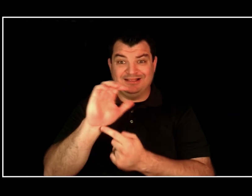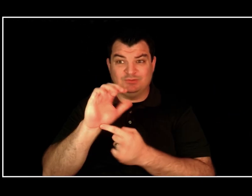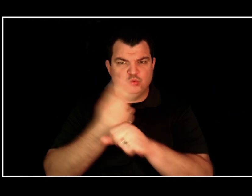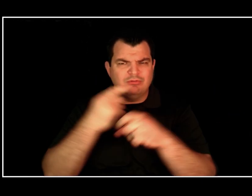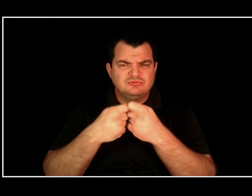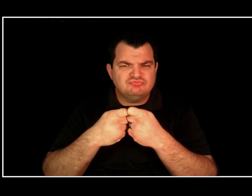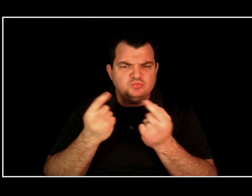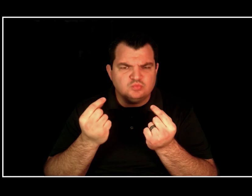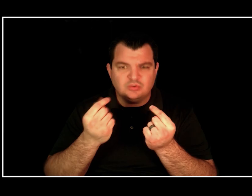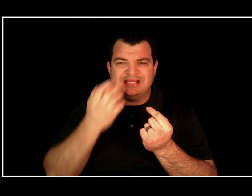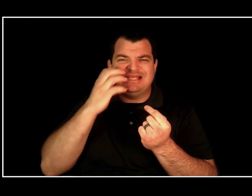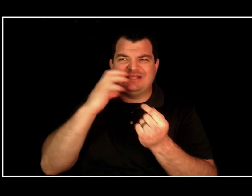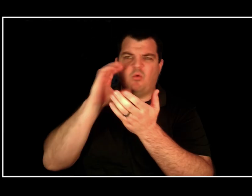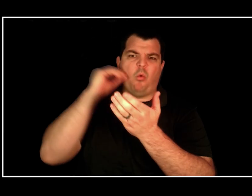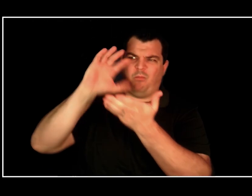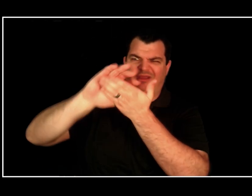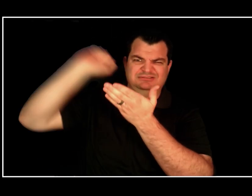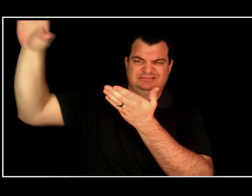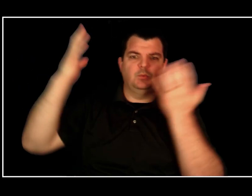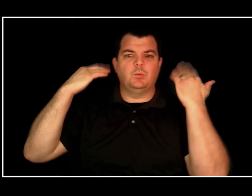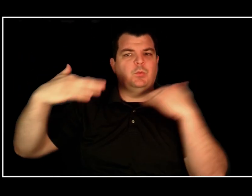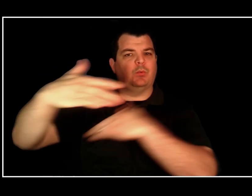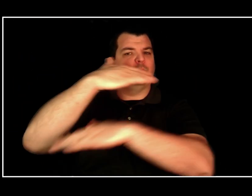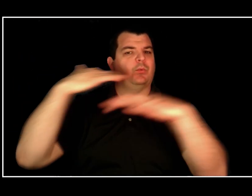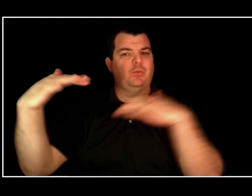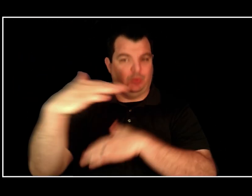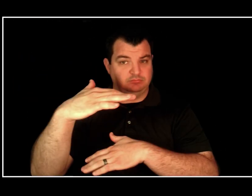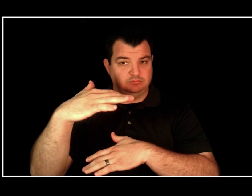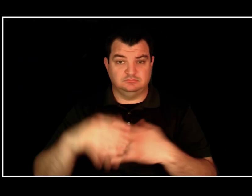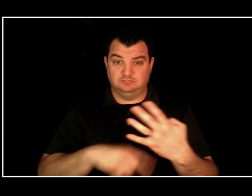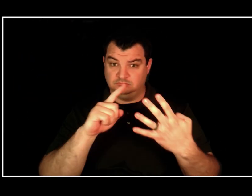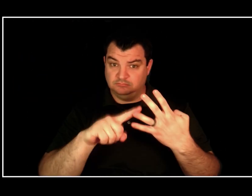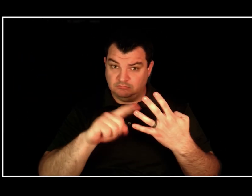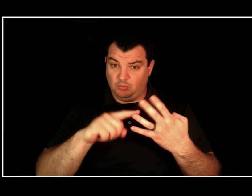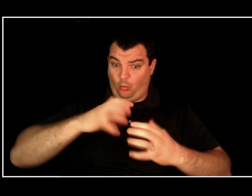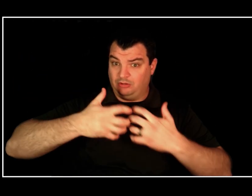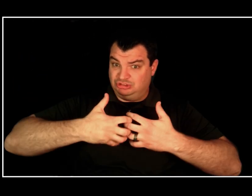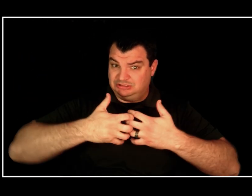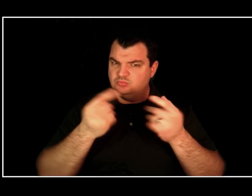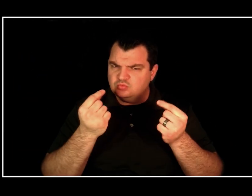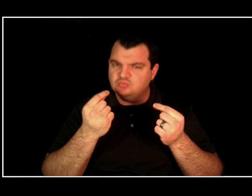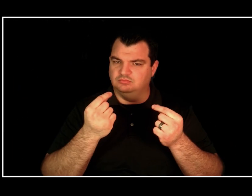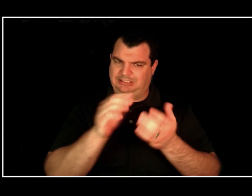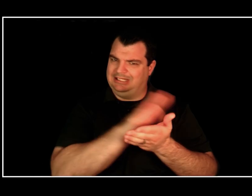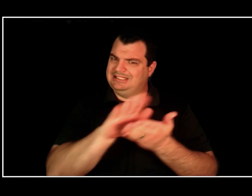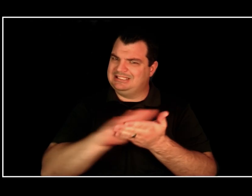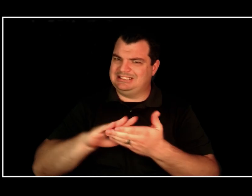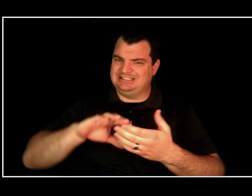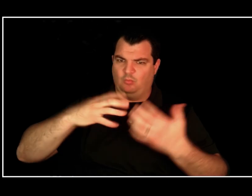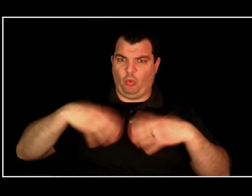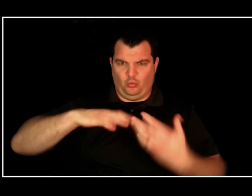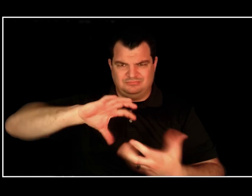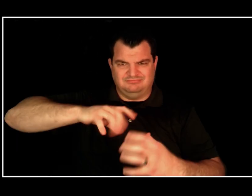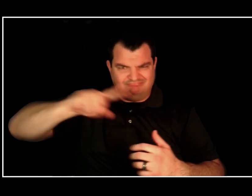An air conditioner uses electricity to remove heat from your home so the air feels cooler. A washing machine uses electricity